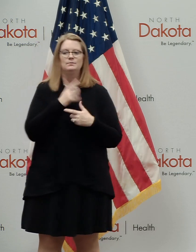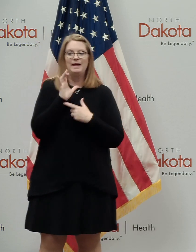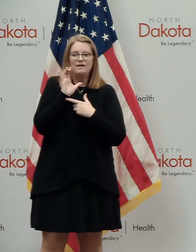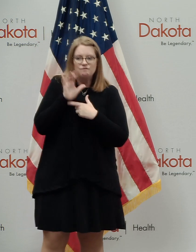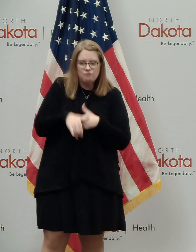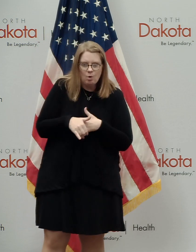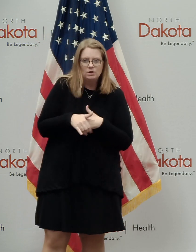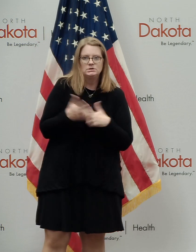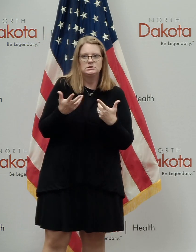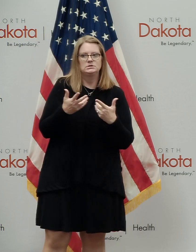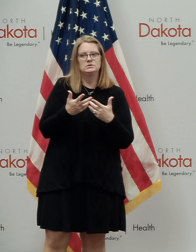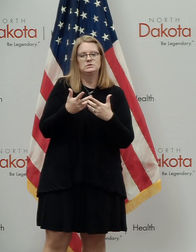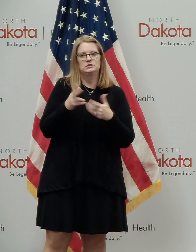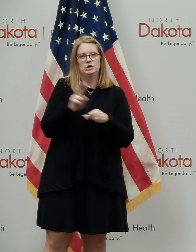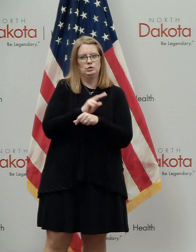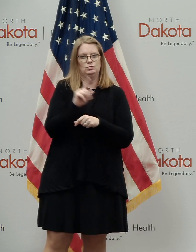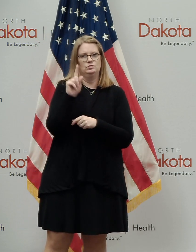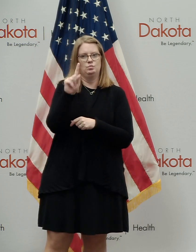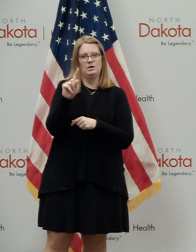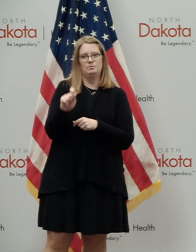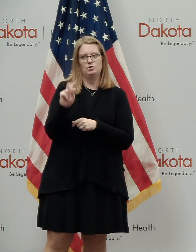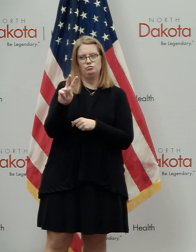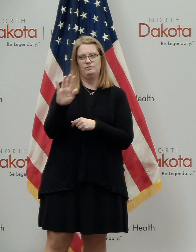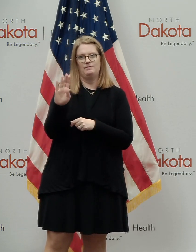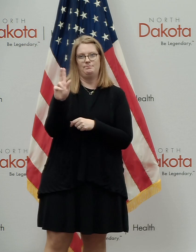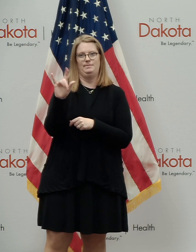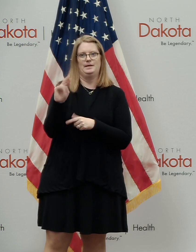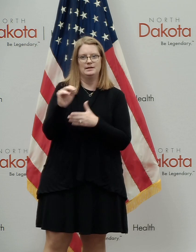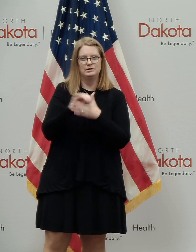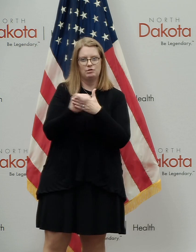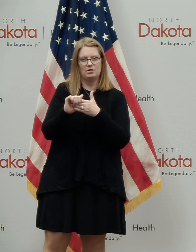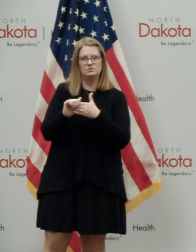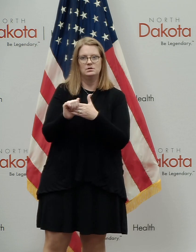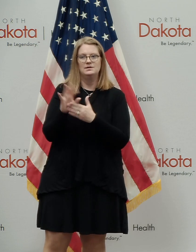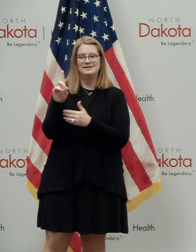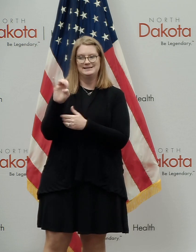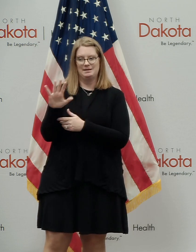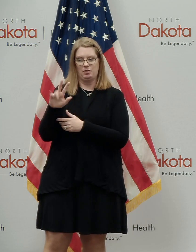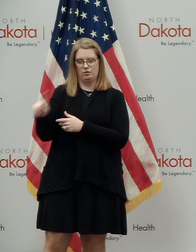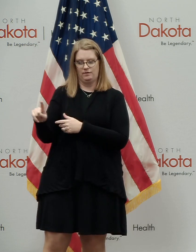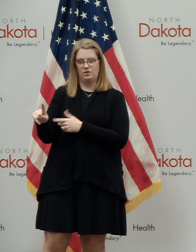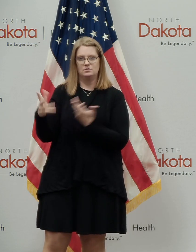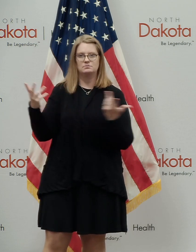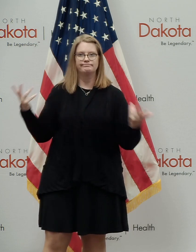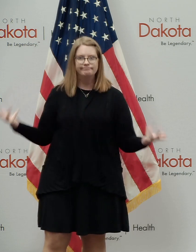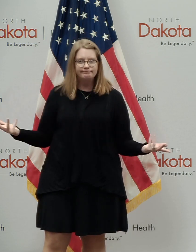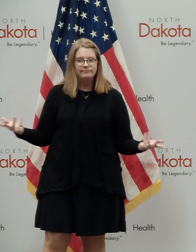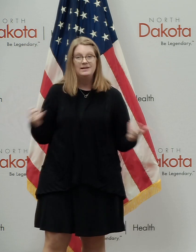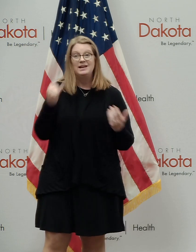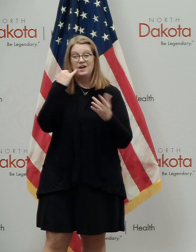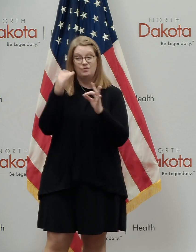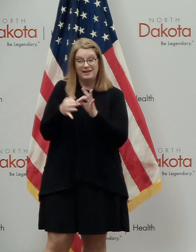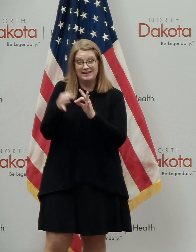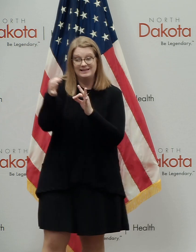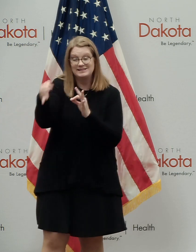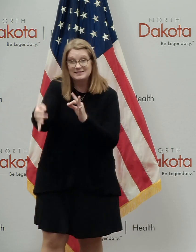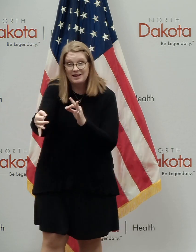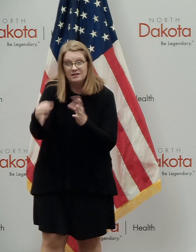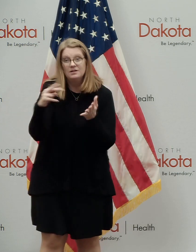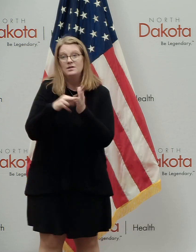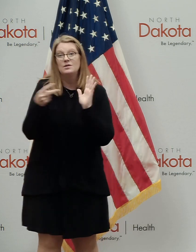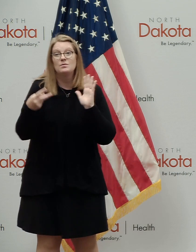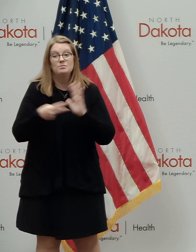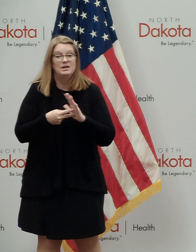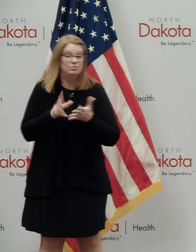to spend down $1.25 billion by a deadline of December 31st. If we were able to extend that, we could do more to invest